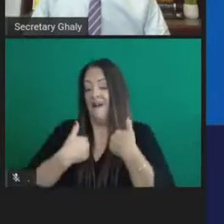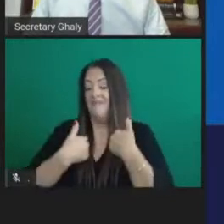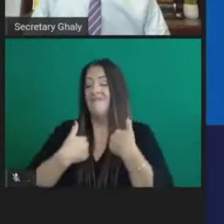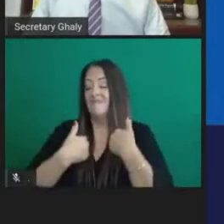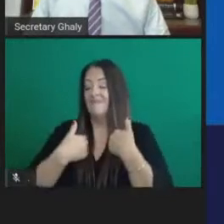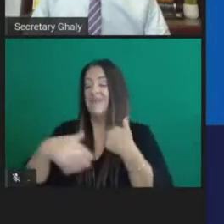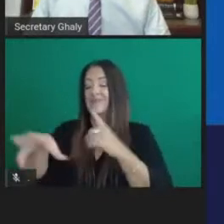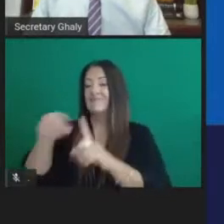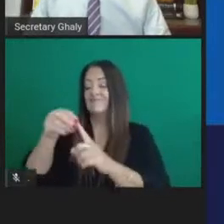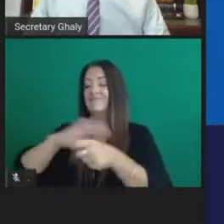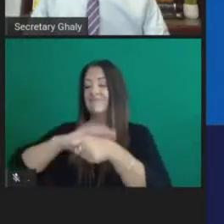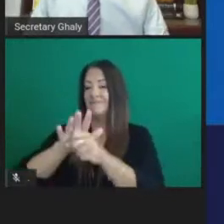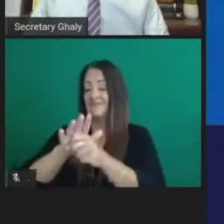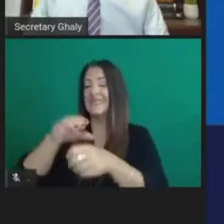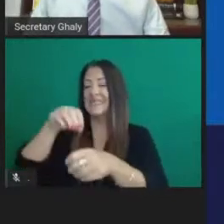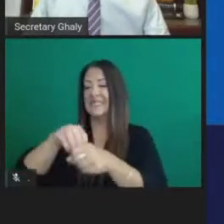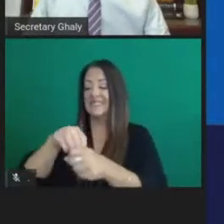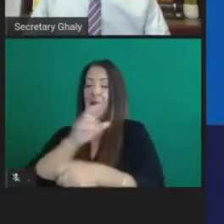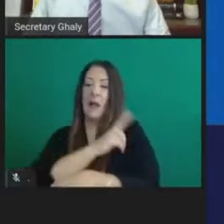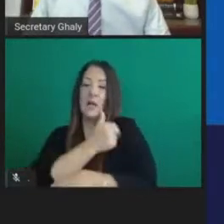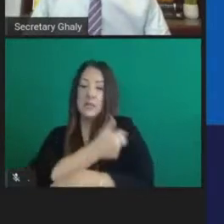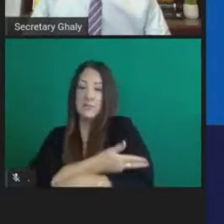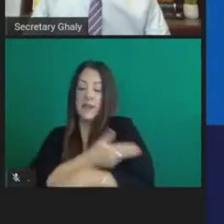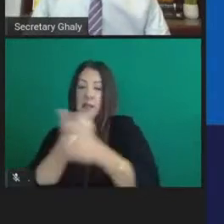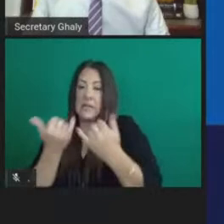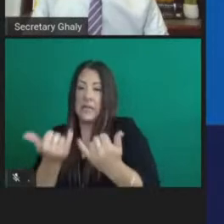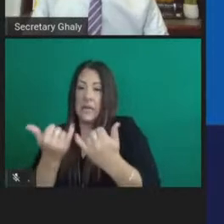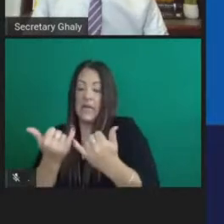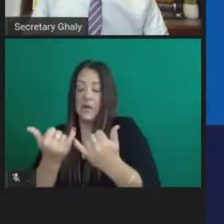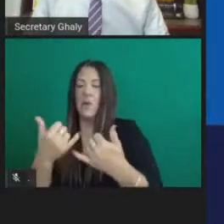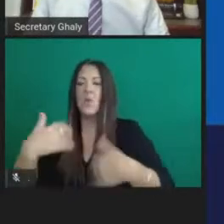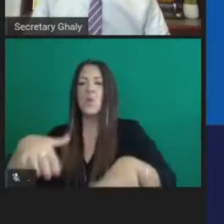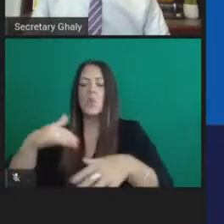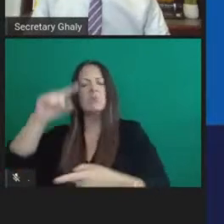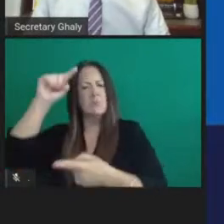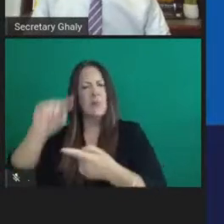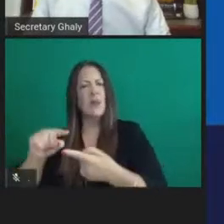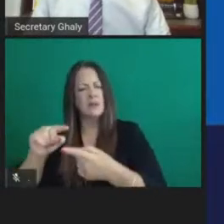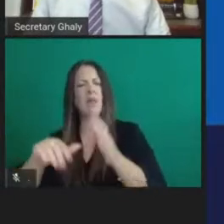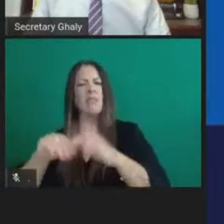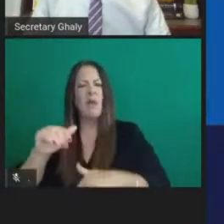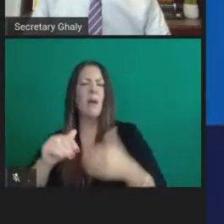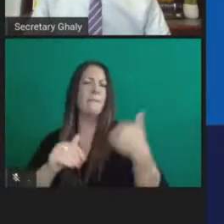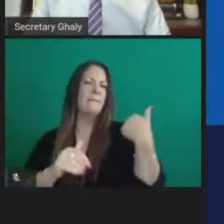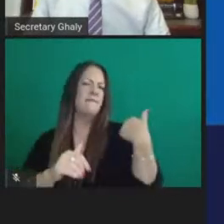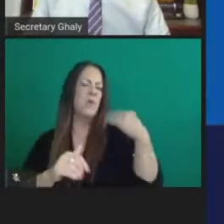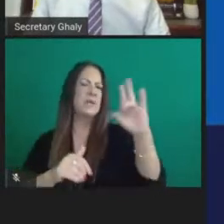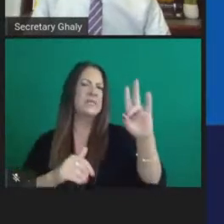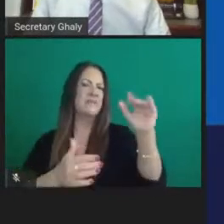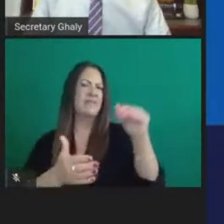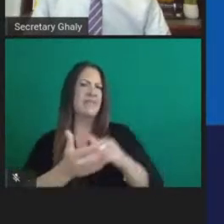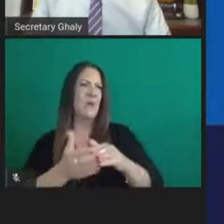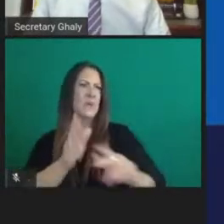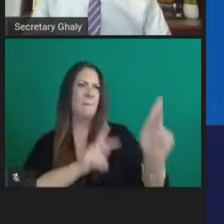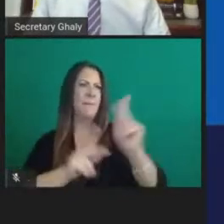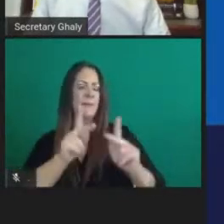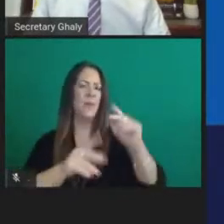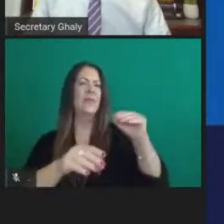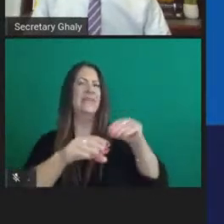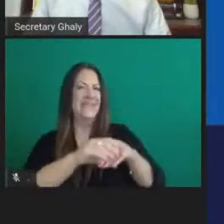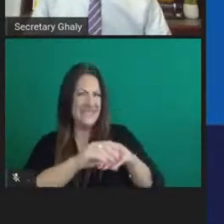beds across the state. That's significantly reduced from our peak of over 7,000 patients in